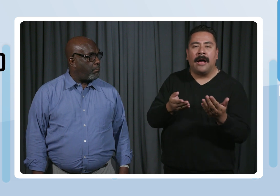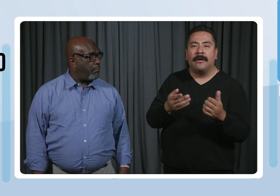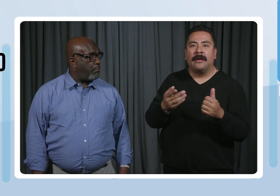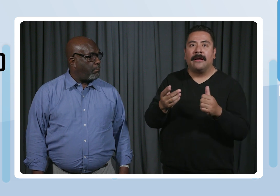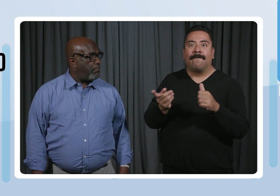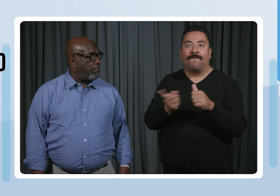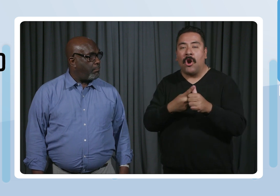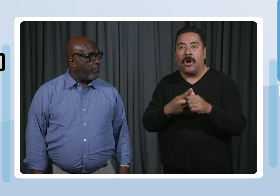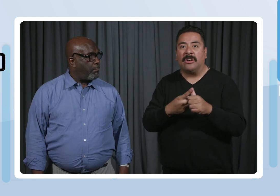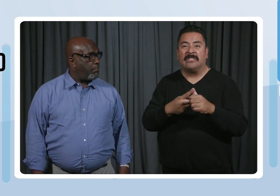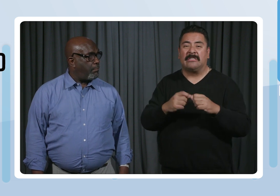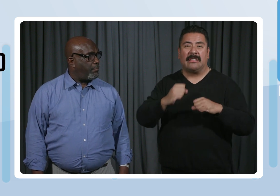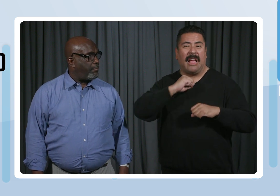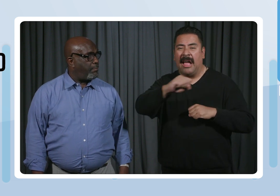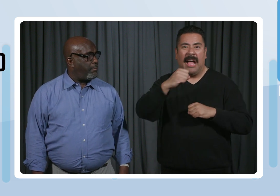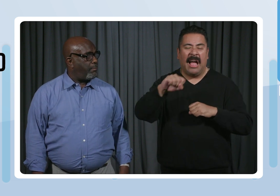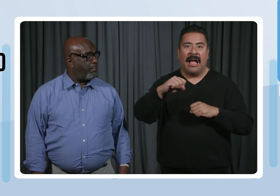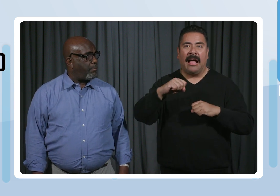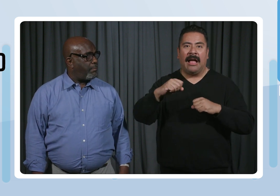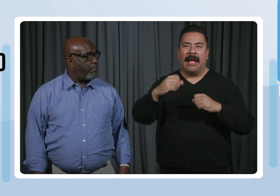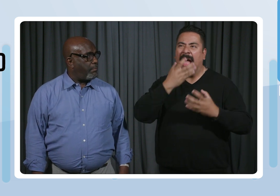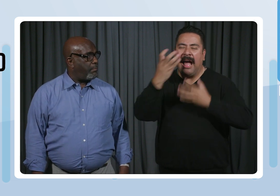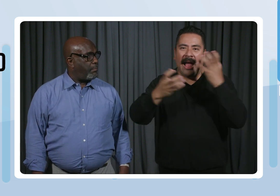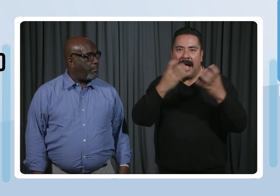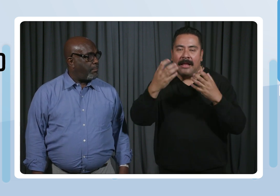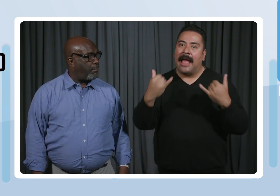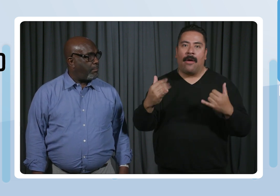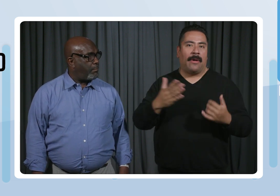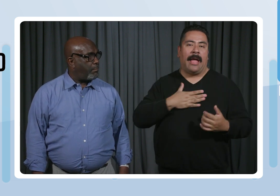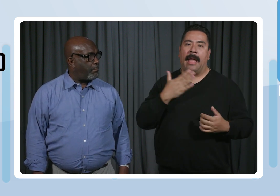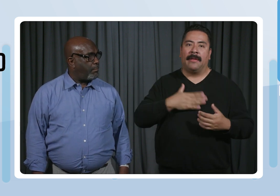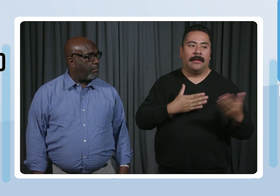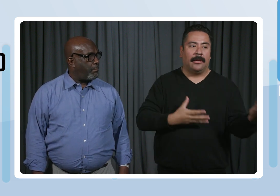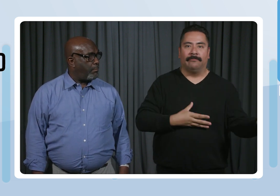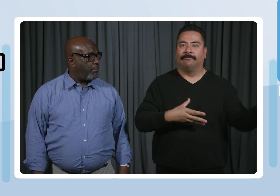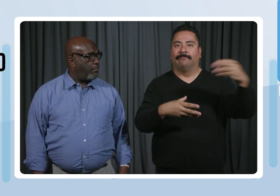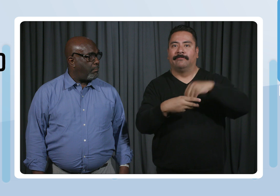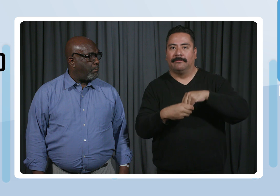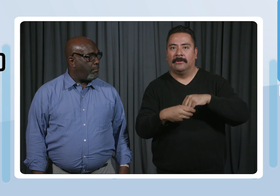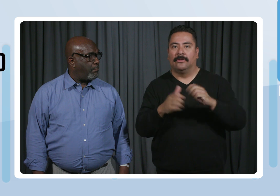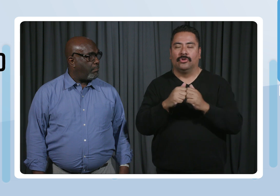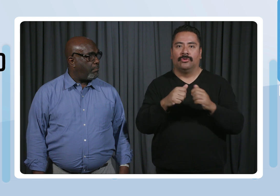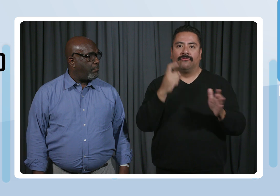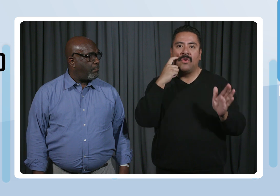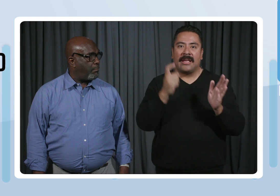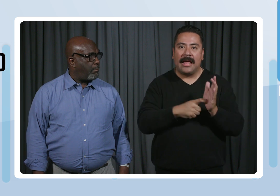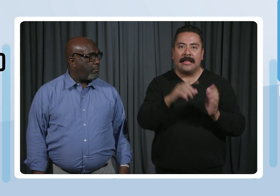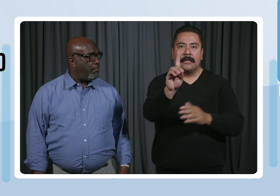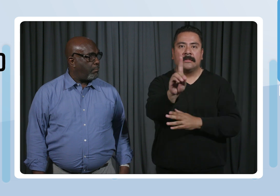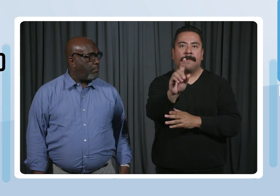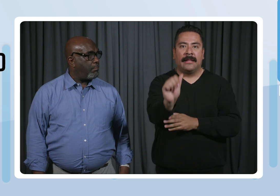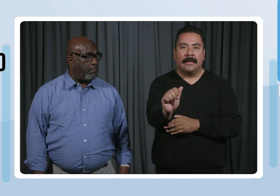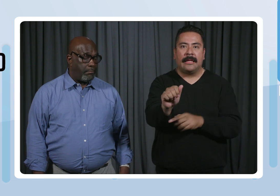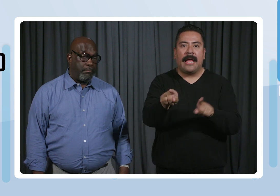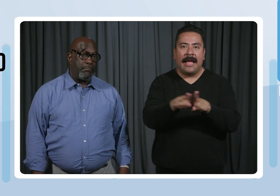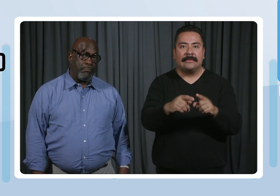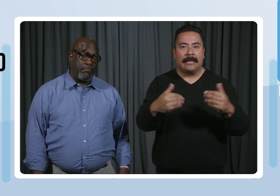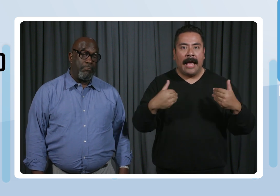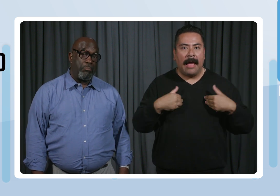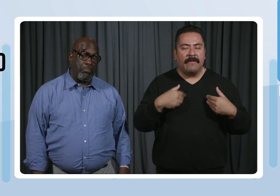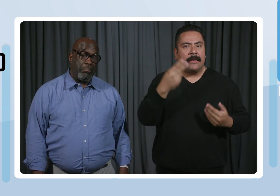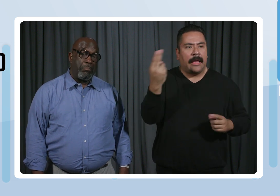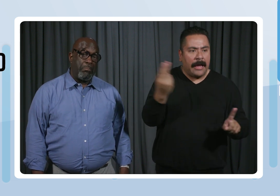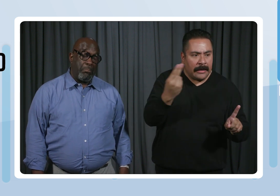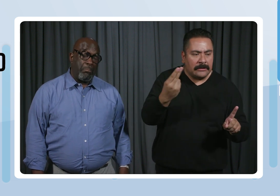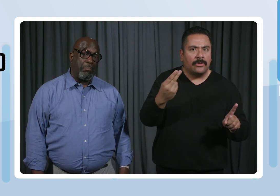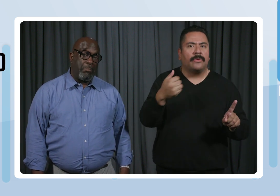and screaming and now very happily into the realm of recognizing disability as having a history